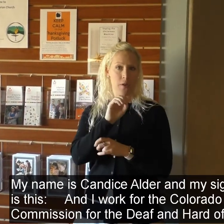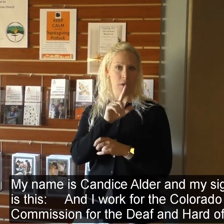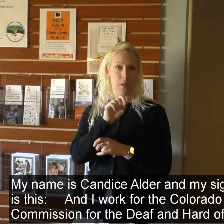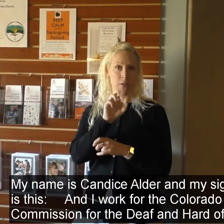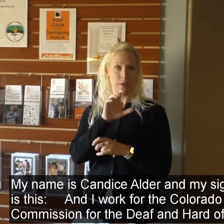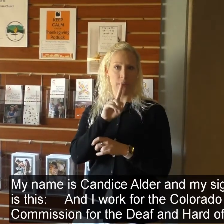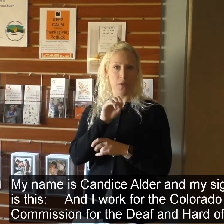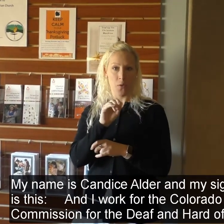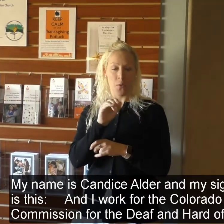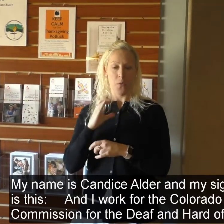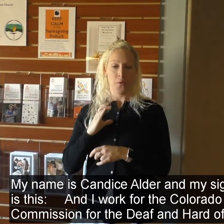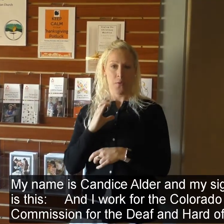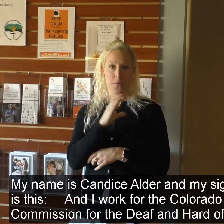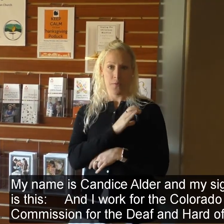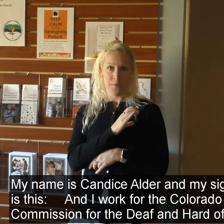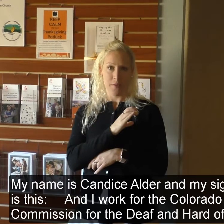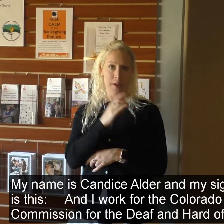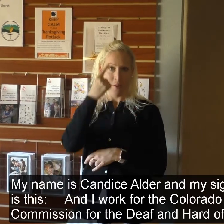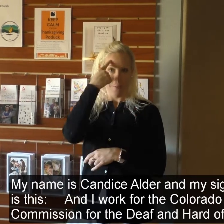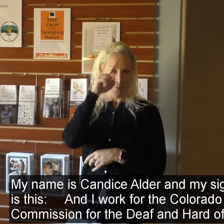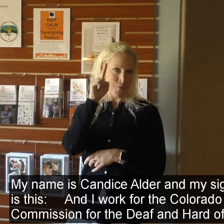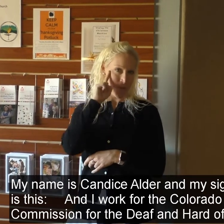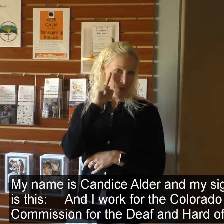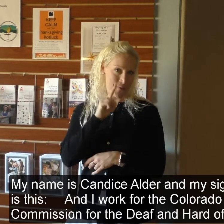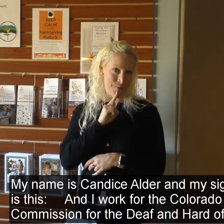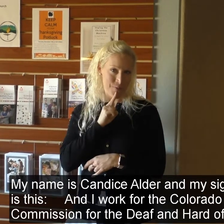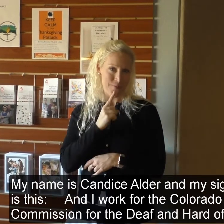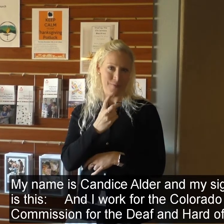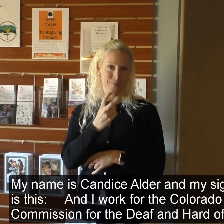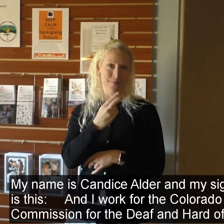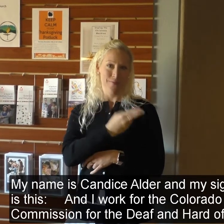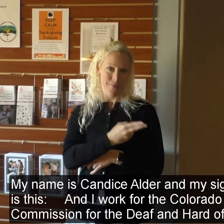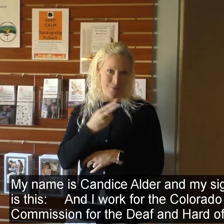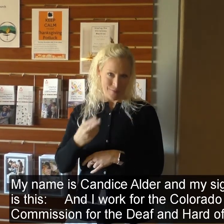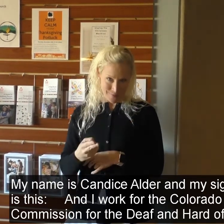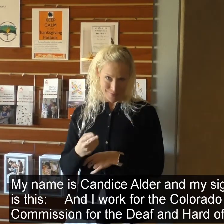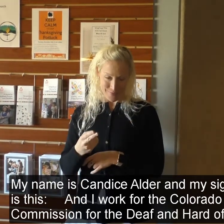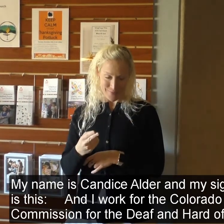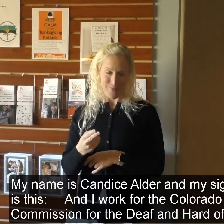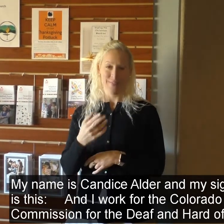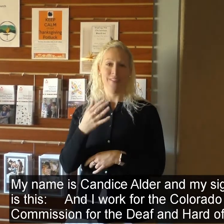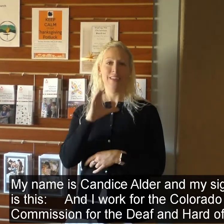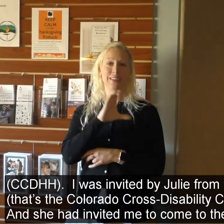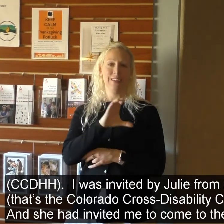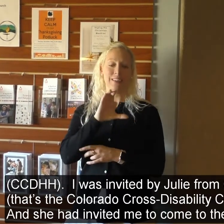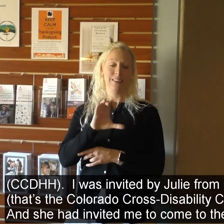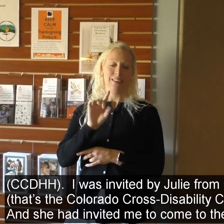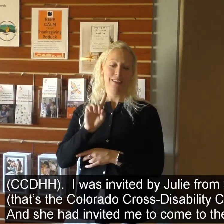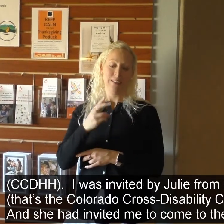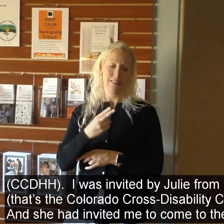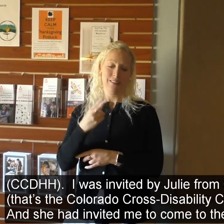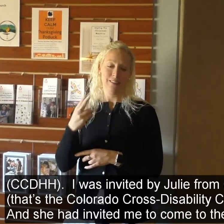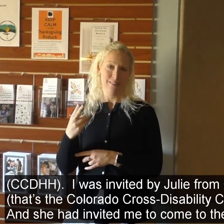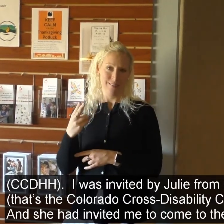And I work for the Colorado Commission for the Deaf and Hard of Hearing,